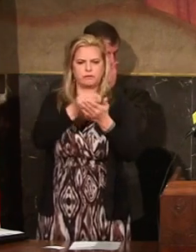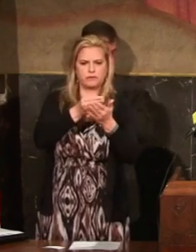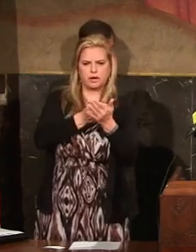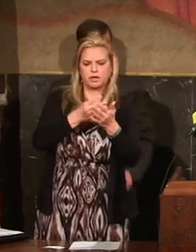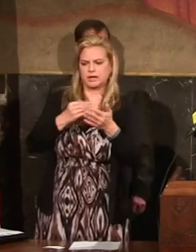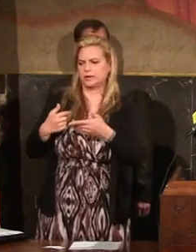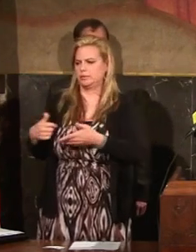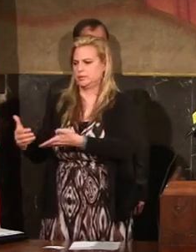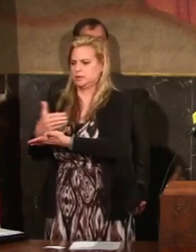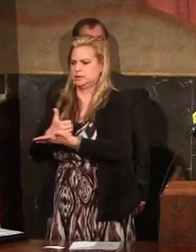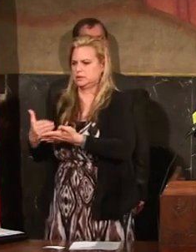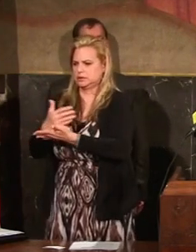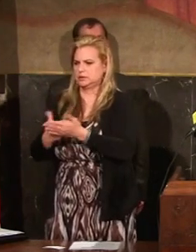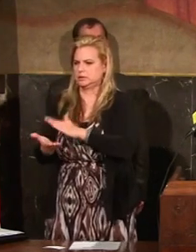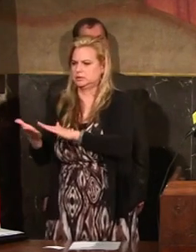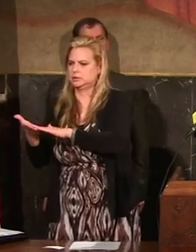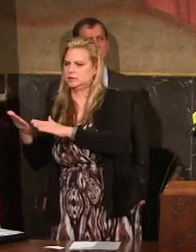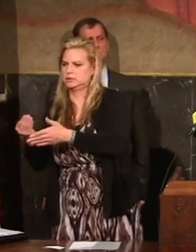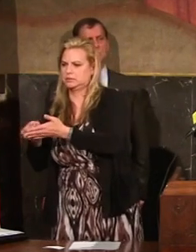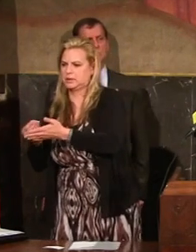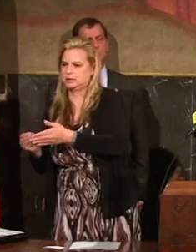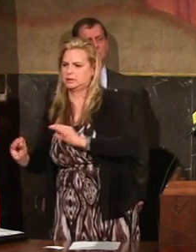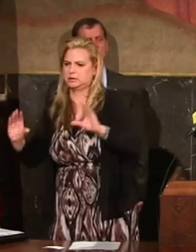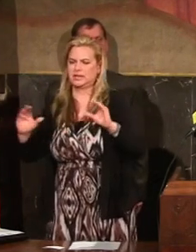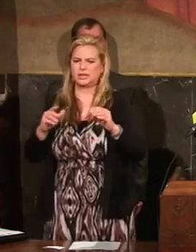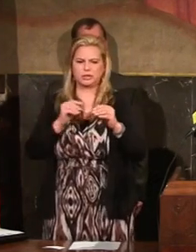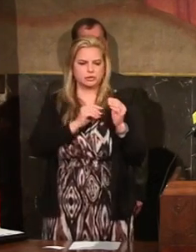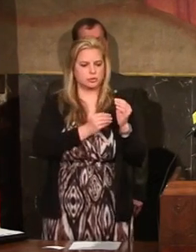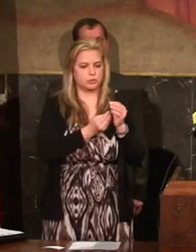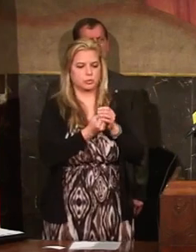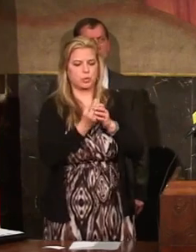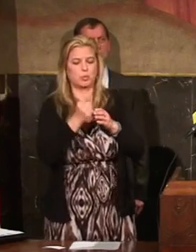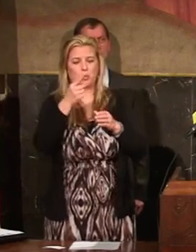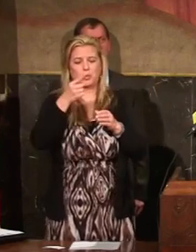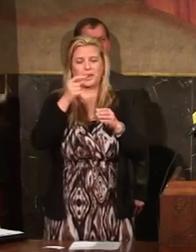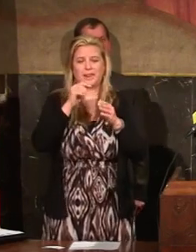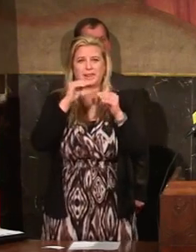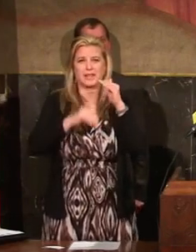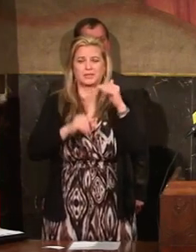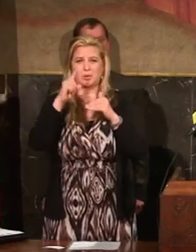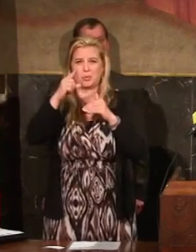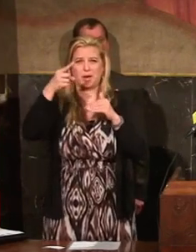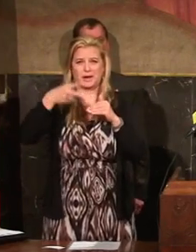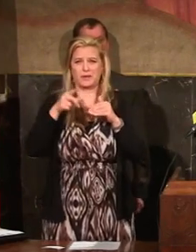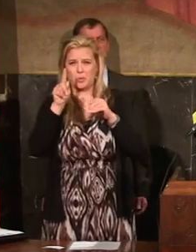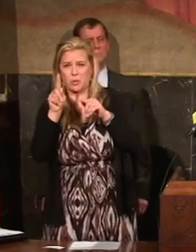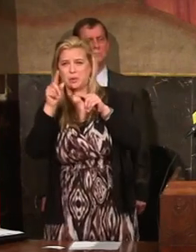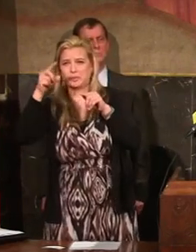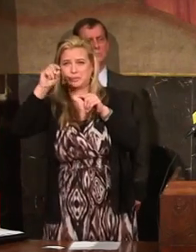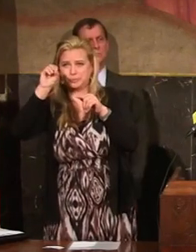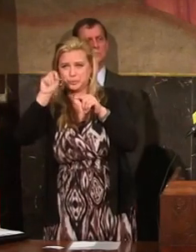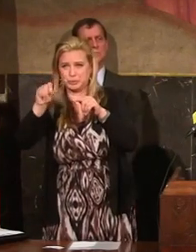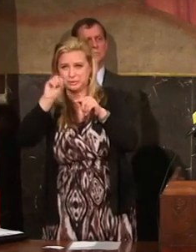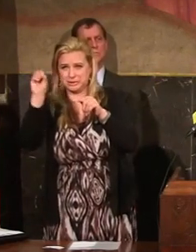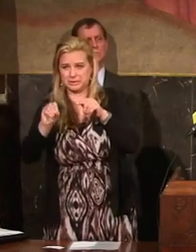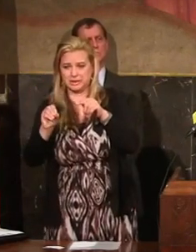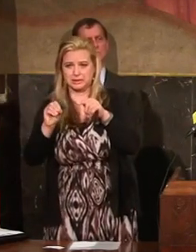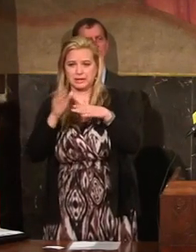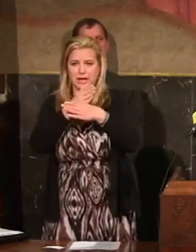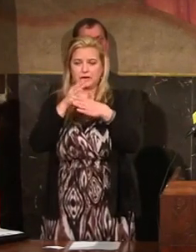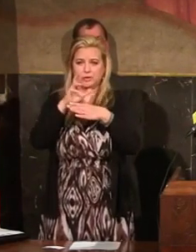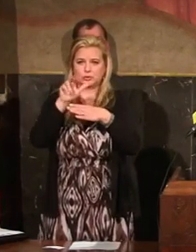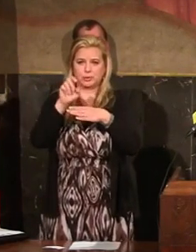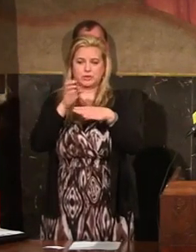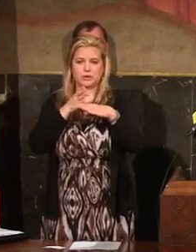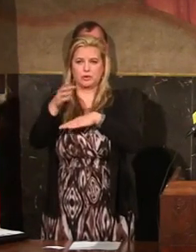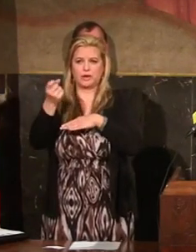self-generated revenues, it has grown less than 0.5% average rate over the past 11 years.